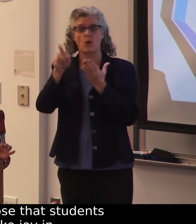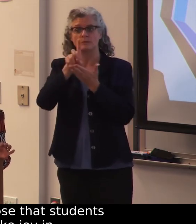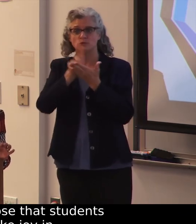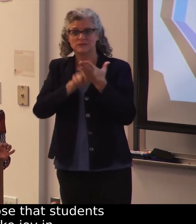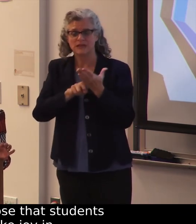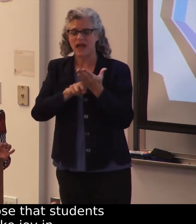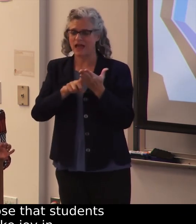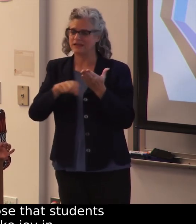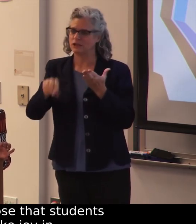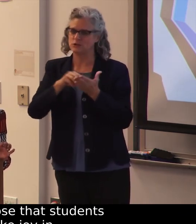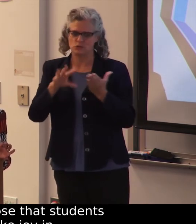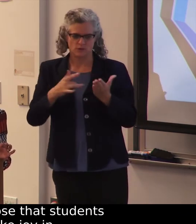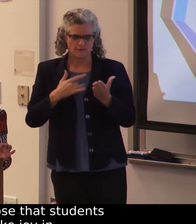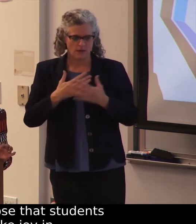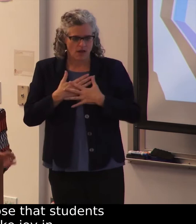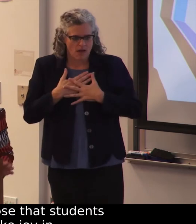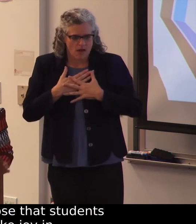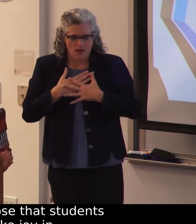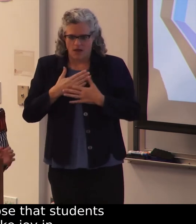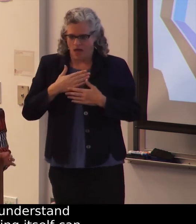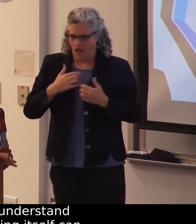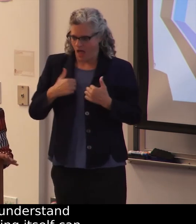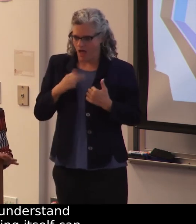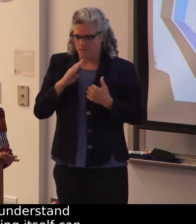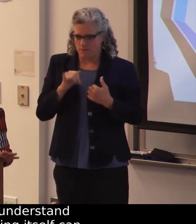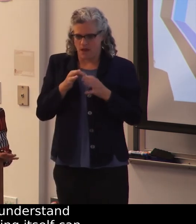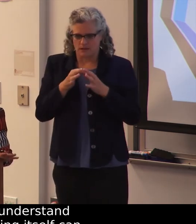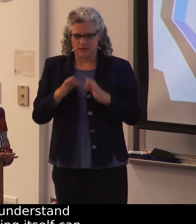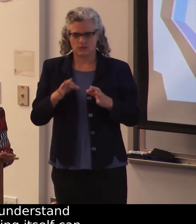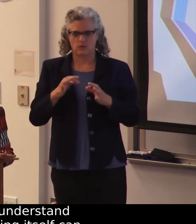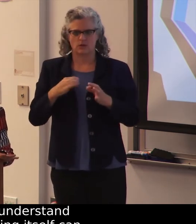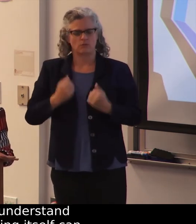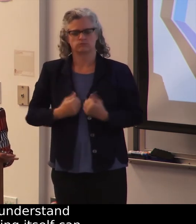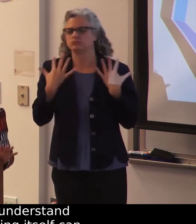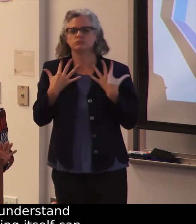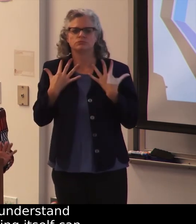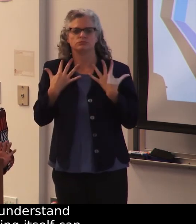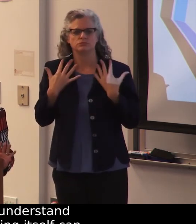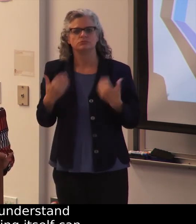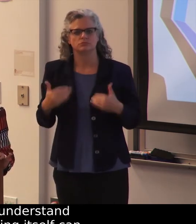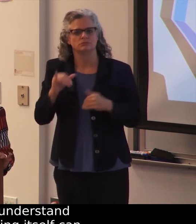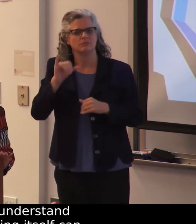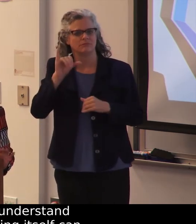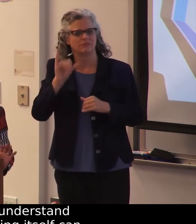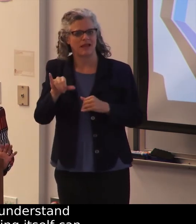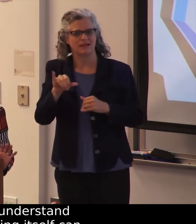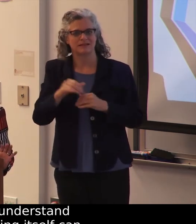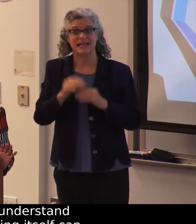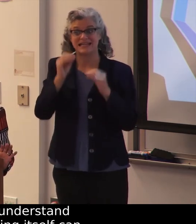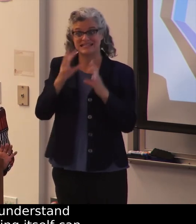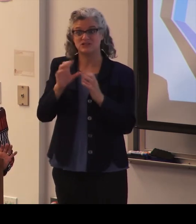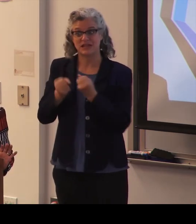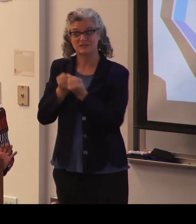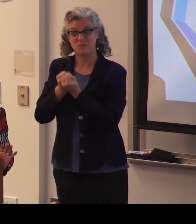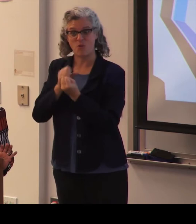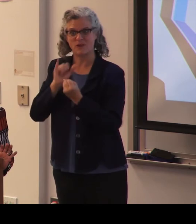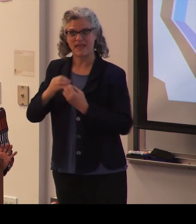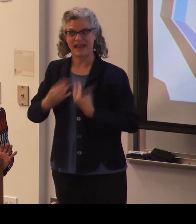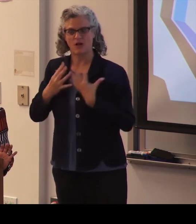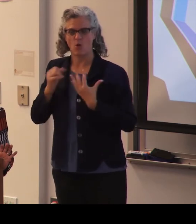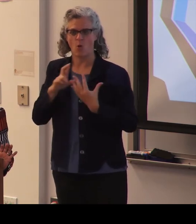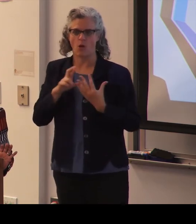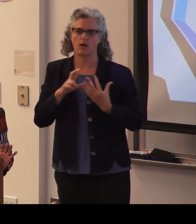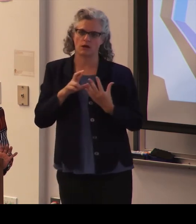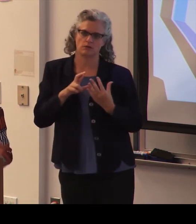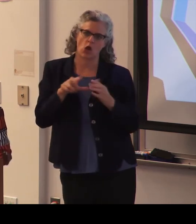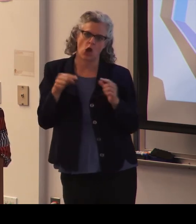that students will take joy in their bilingualism, we need to understand how teaching itself can undermine or support those goals. Thank